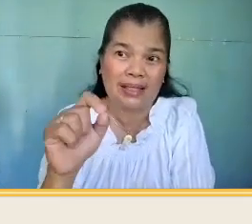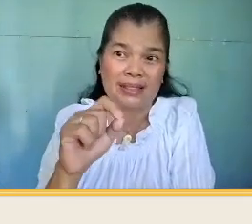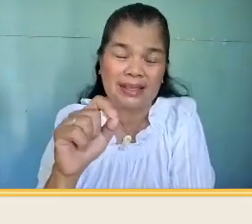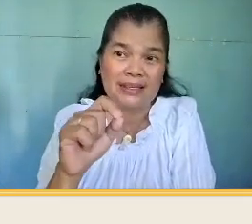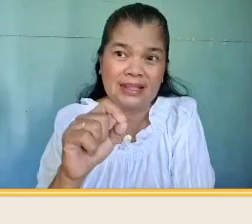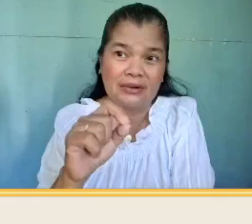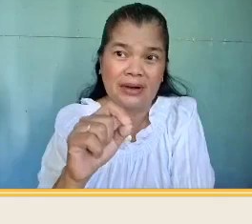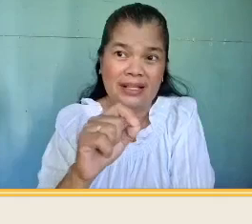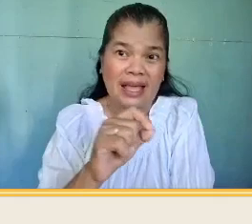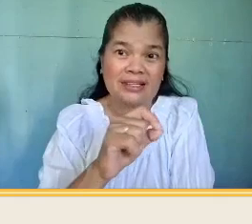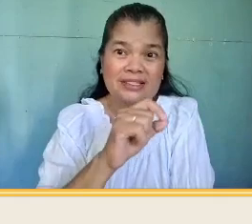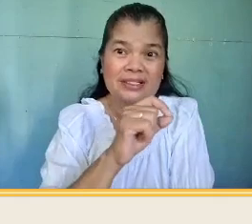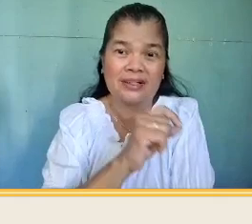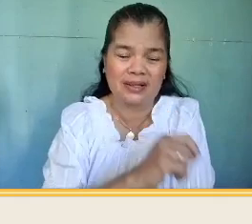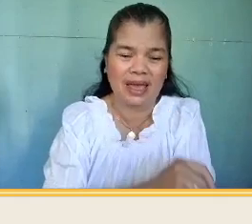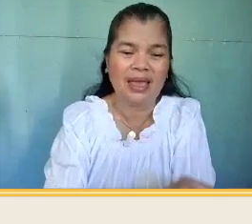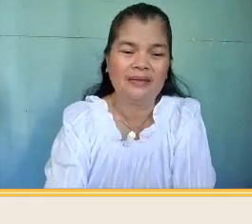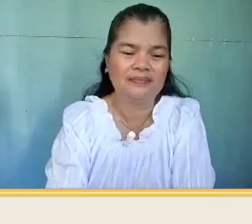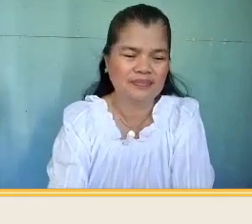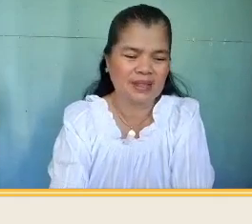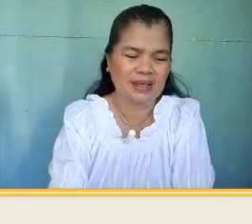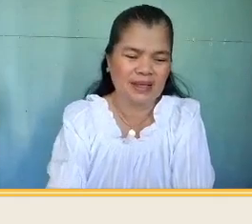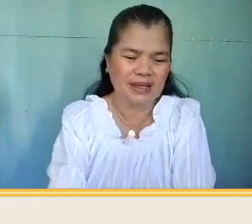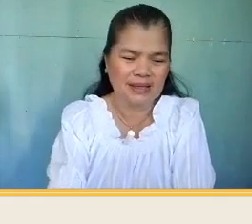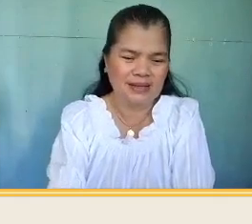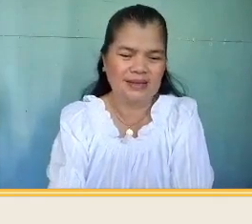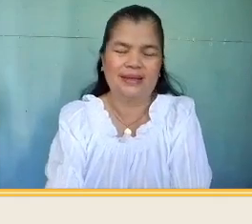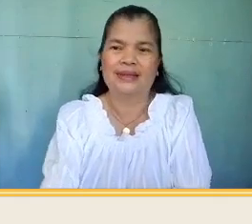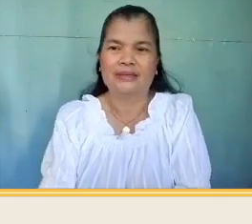going to write the correct answer. Okay?